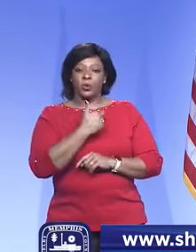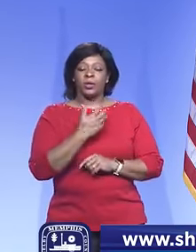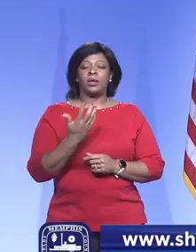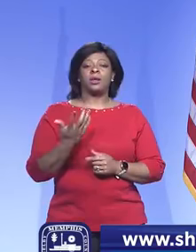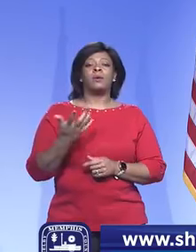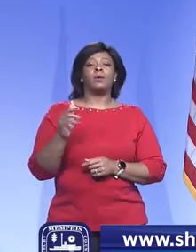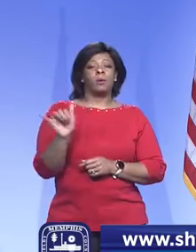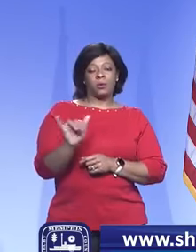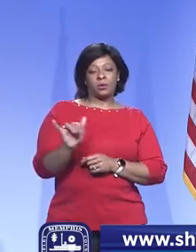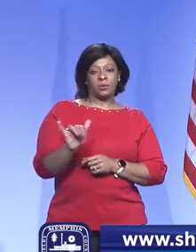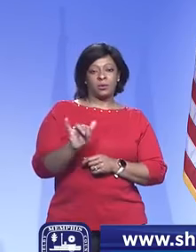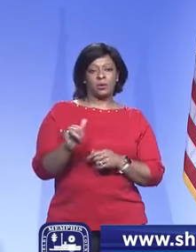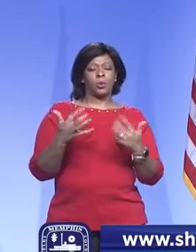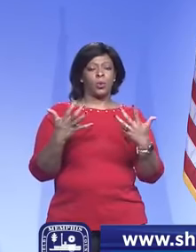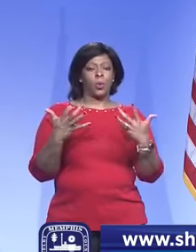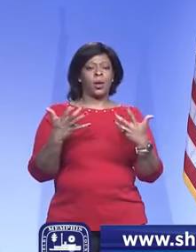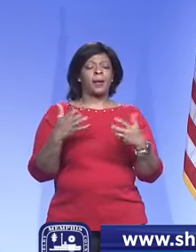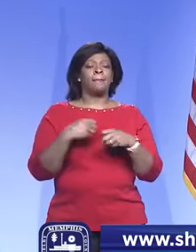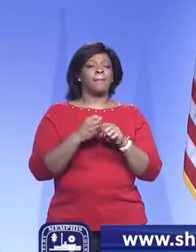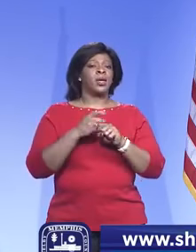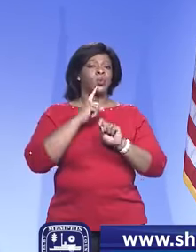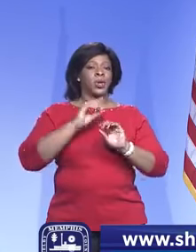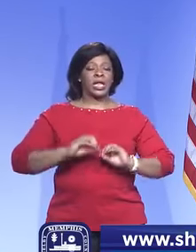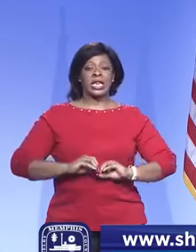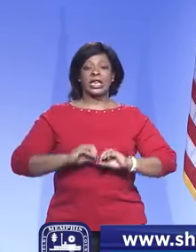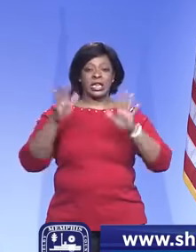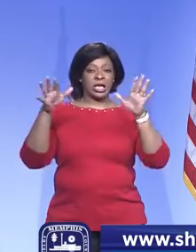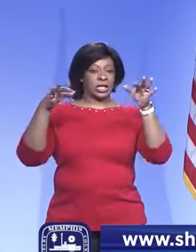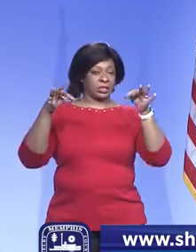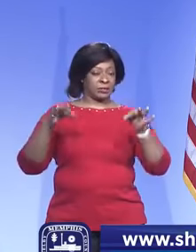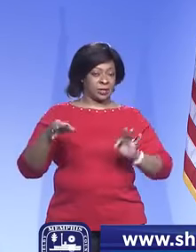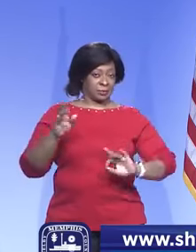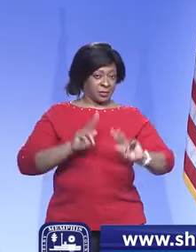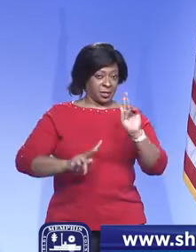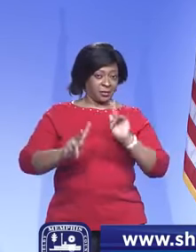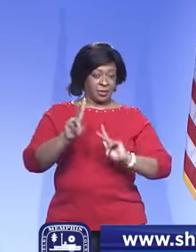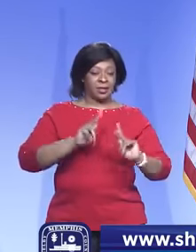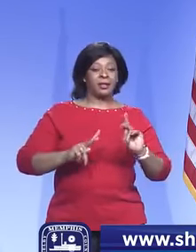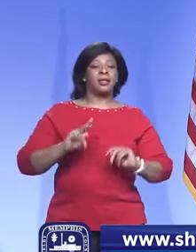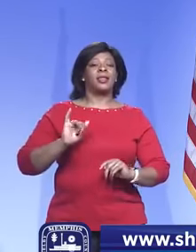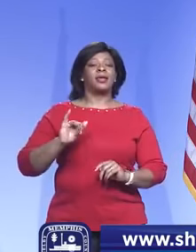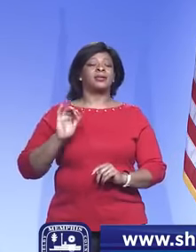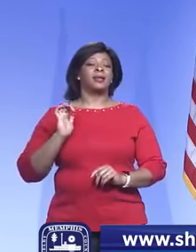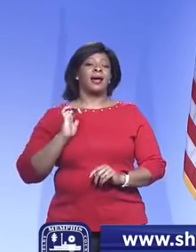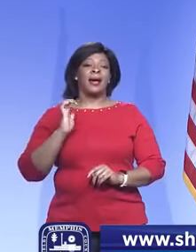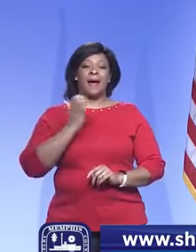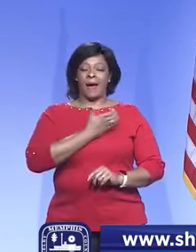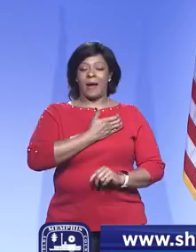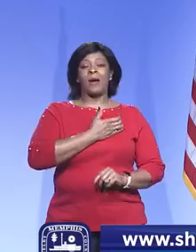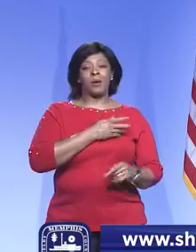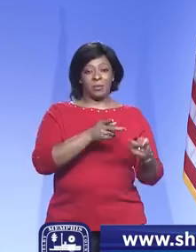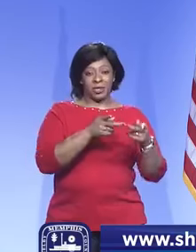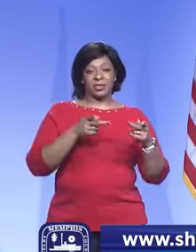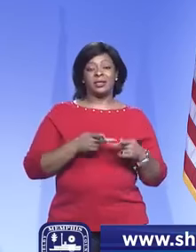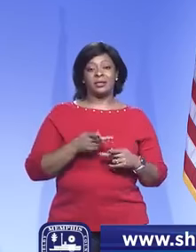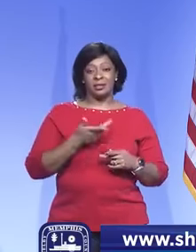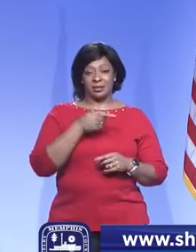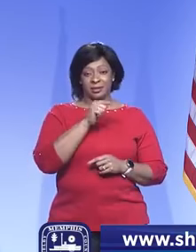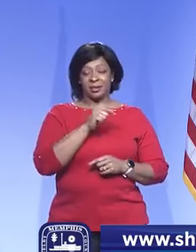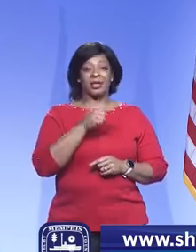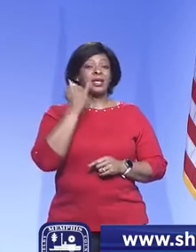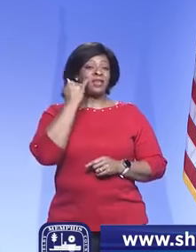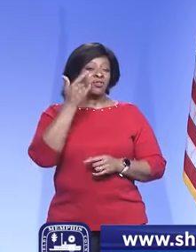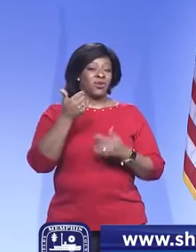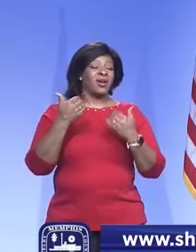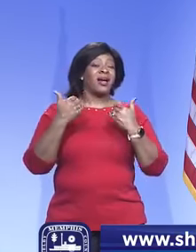then also we want to make it very clear to people that it is our position that if you